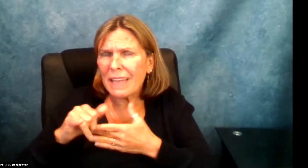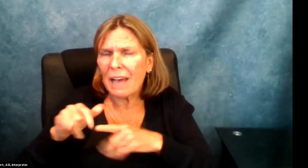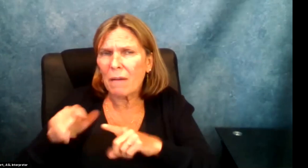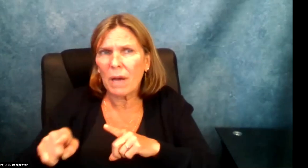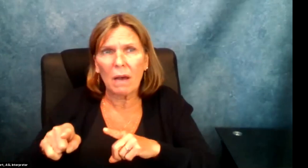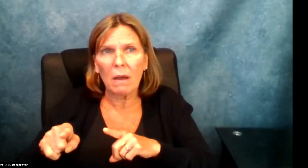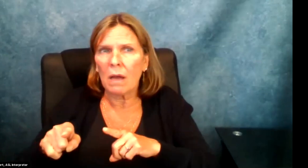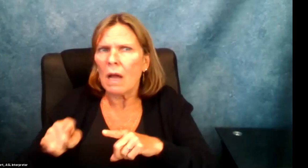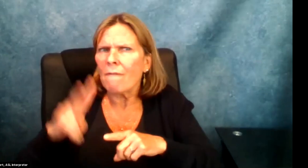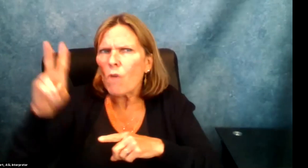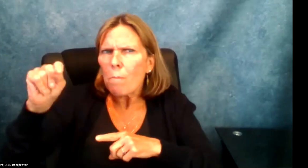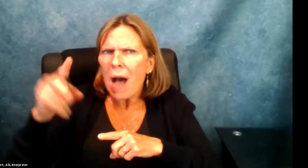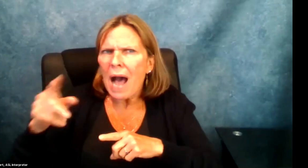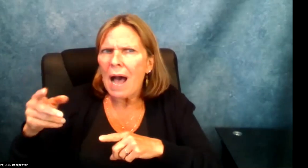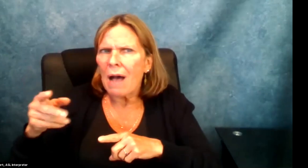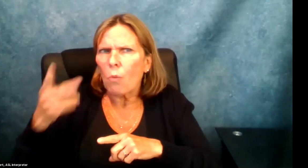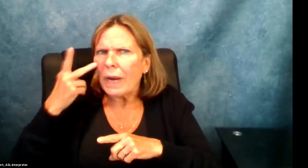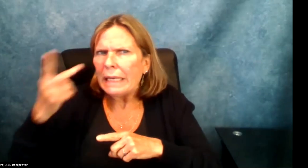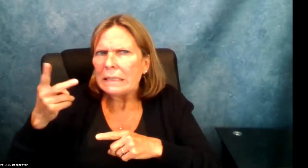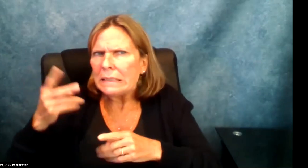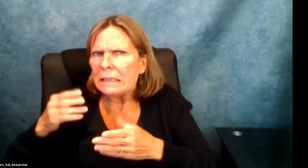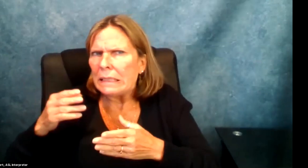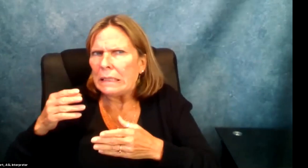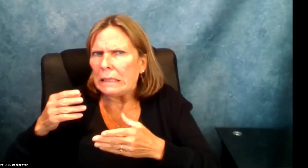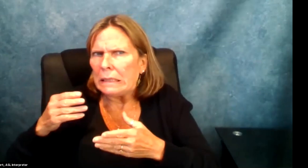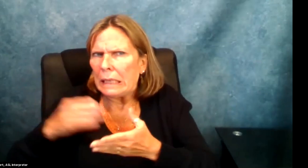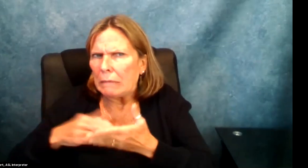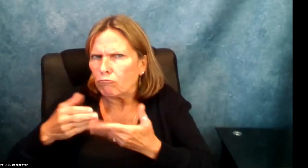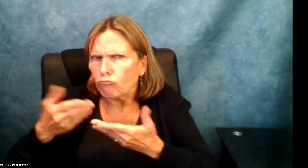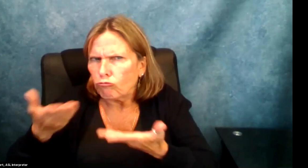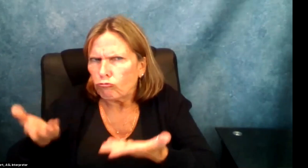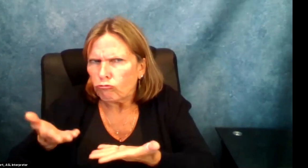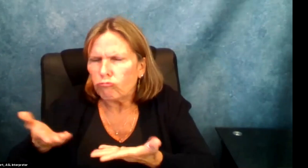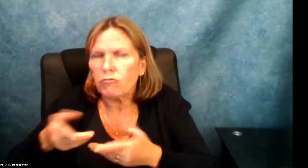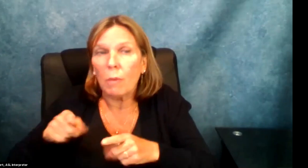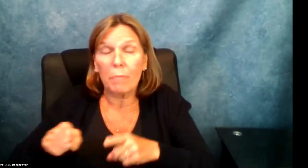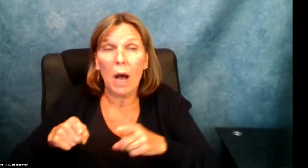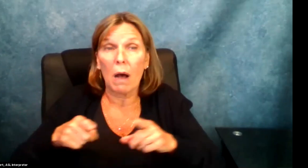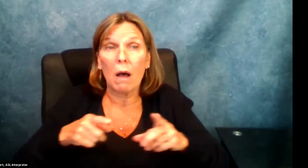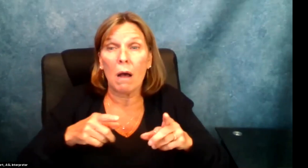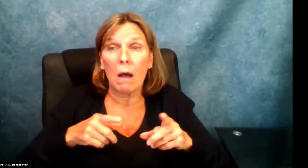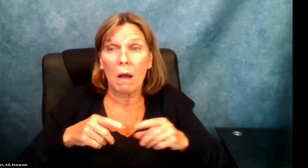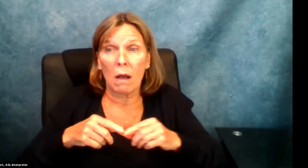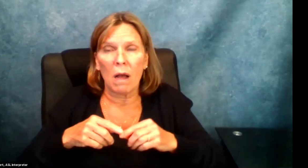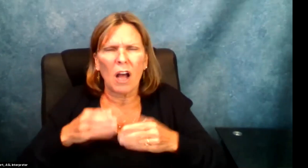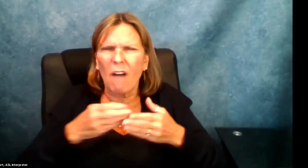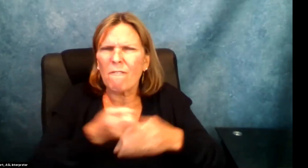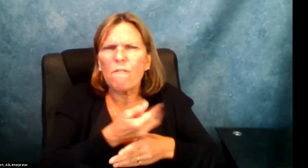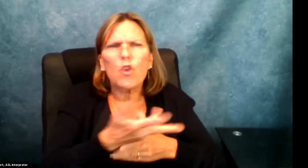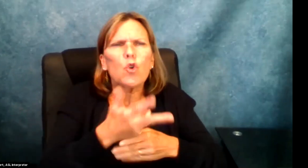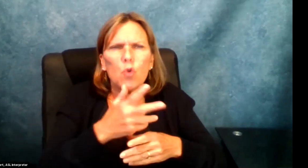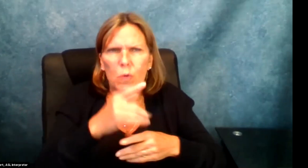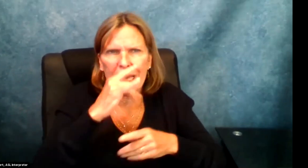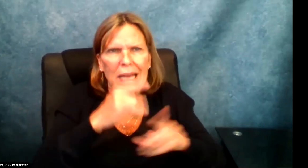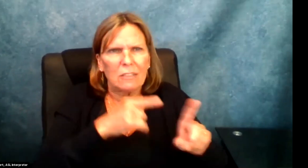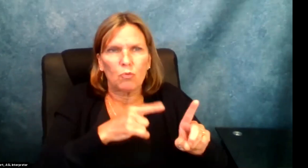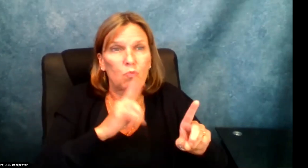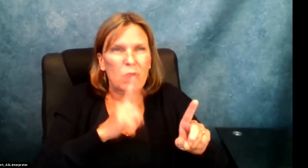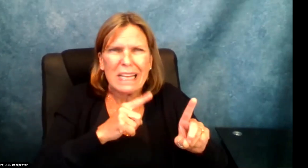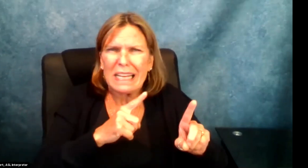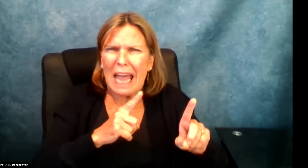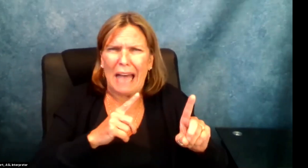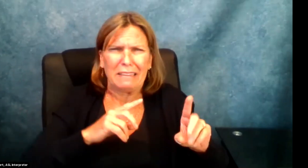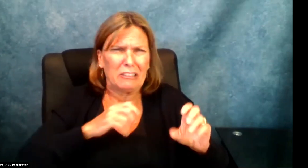in Vermont. It is something in the populations where lots of kids are getting this. There are a few kids who have this really strong